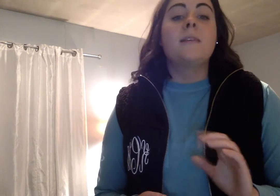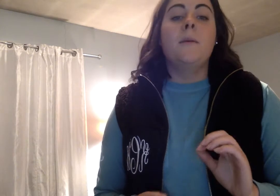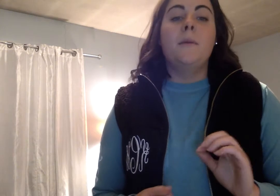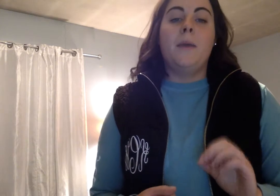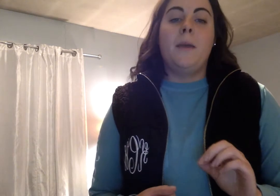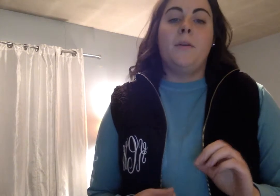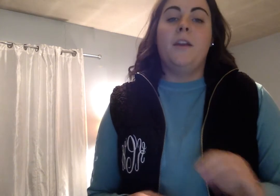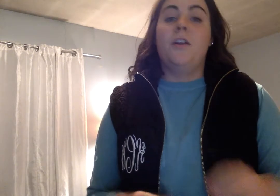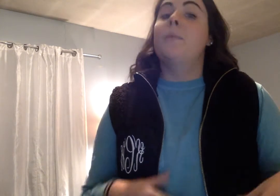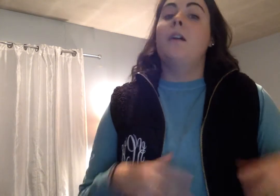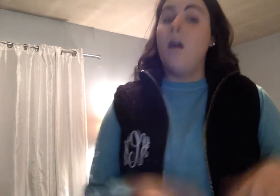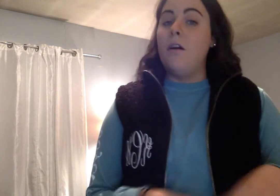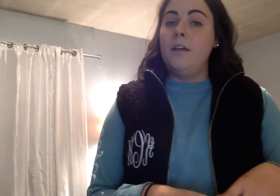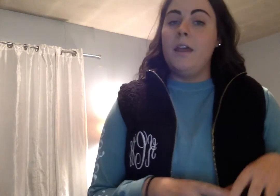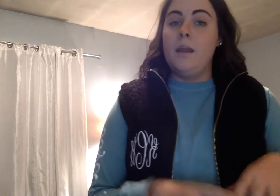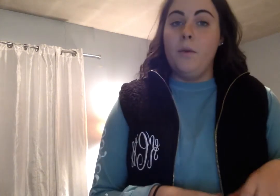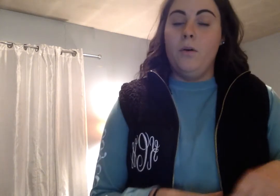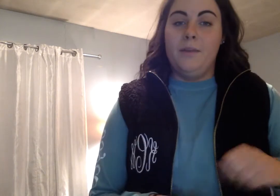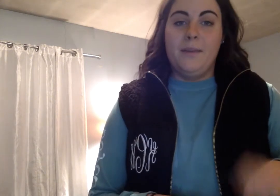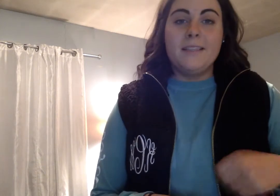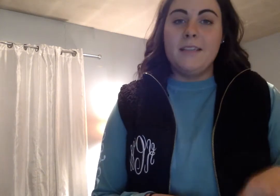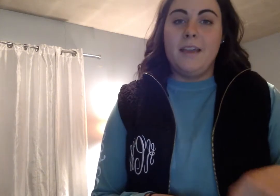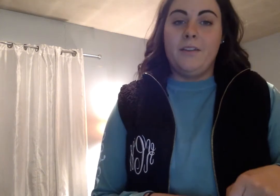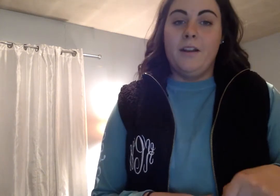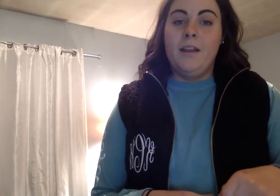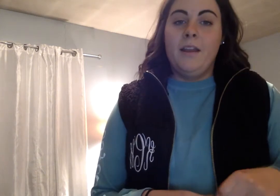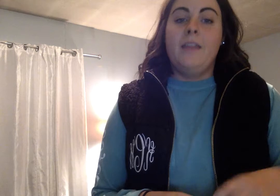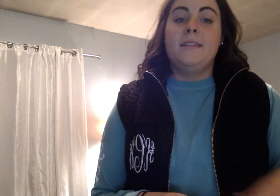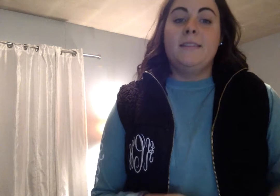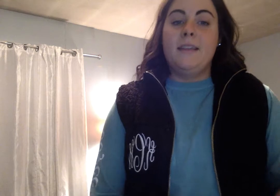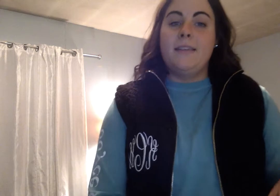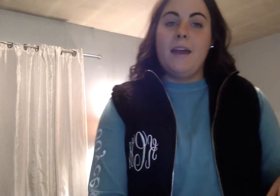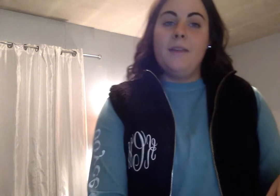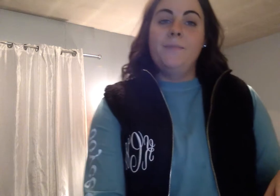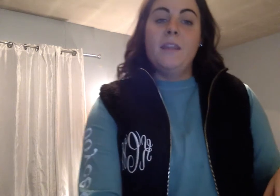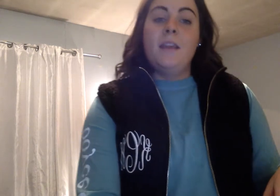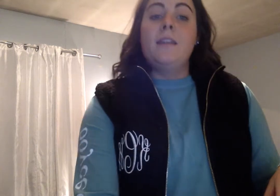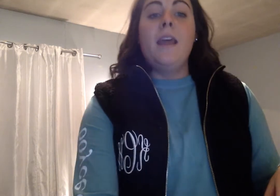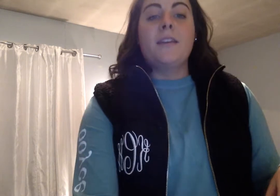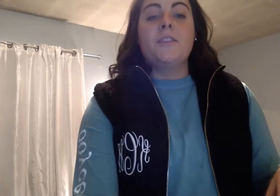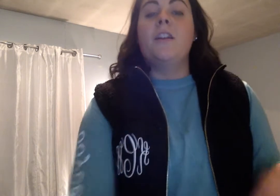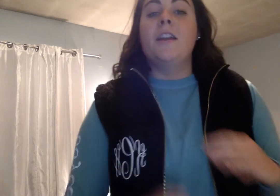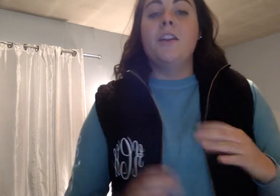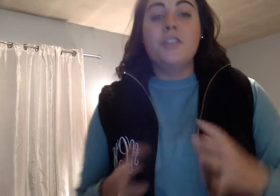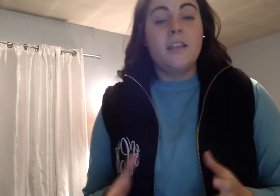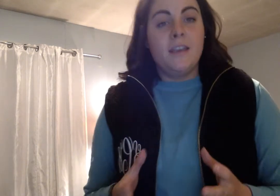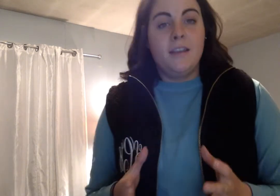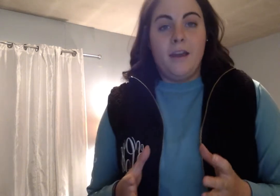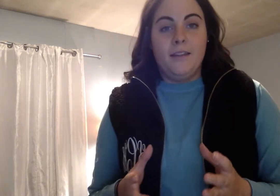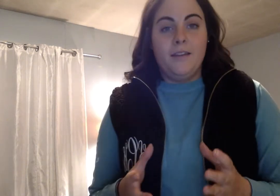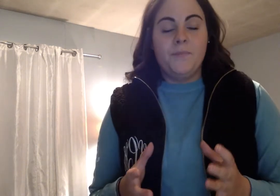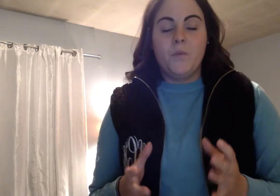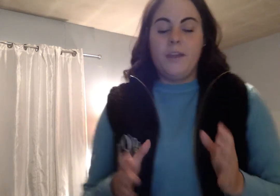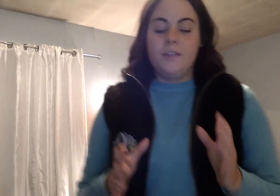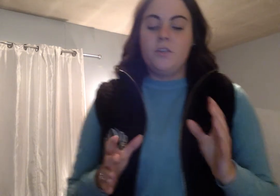some pepper, and you're going to put it all in a bowl and mix it together and then set aside. Next, you're going to get your chicken cutlet, or